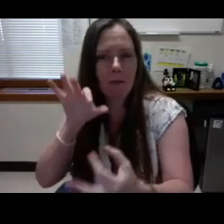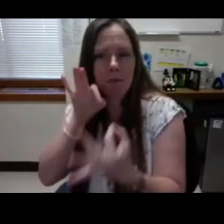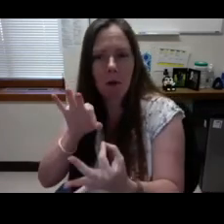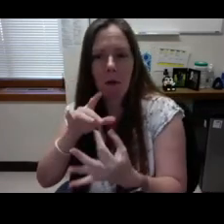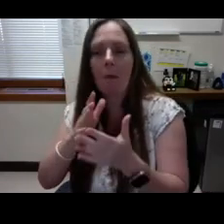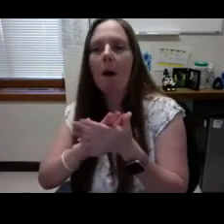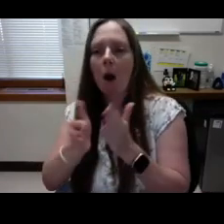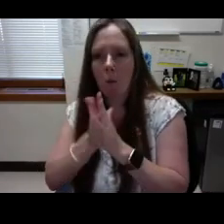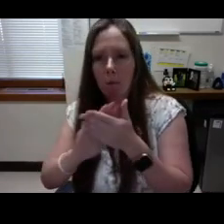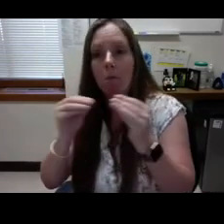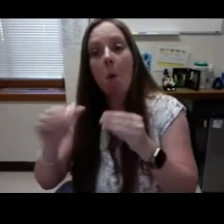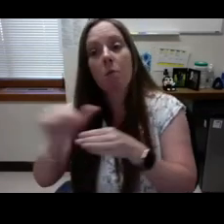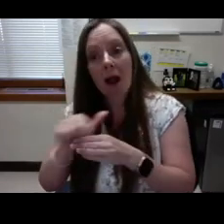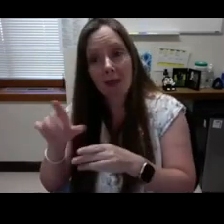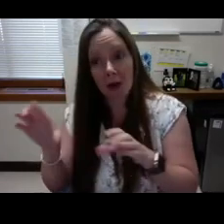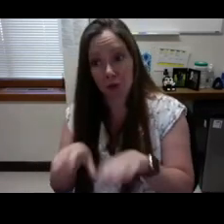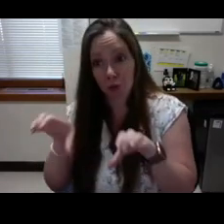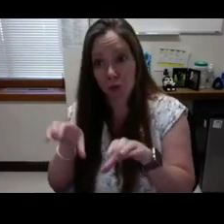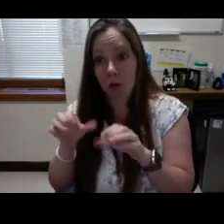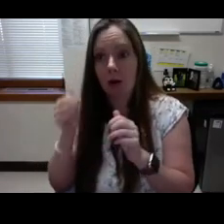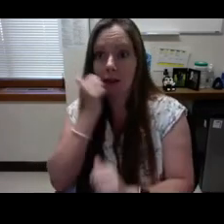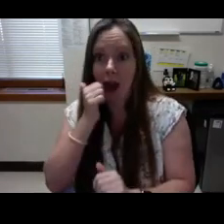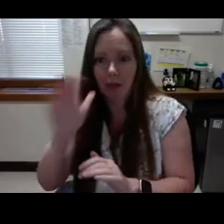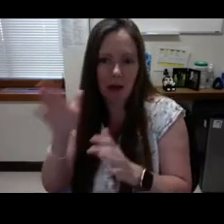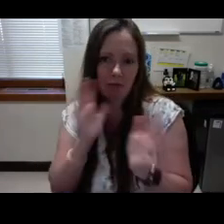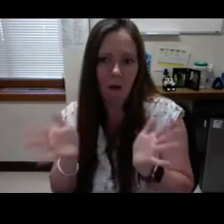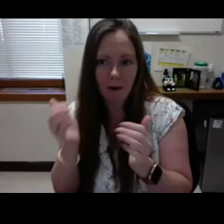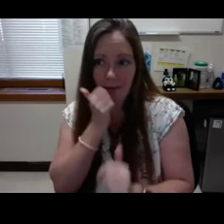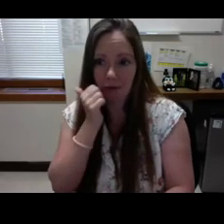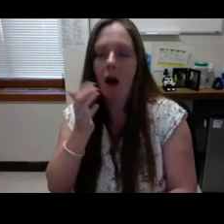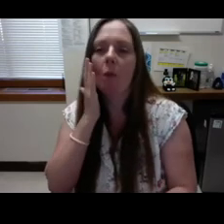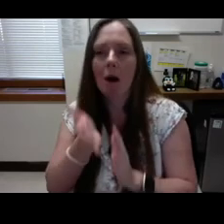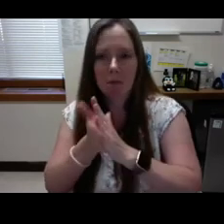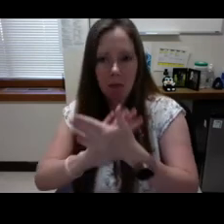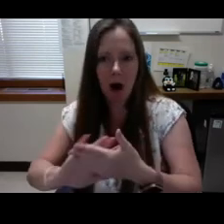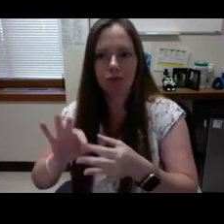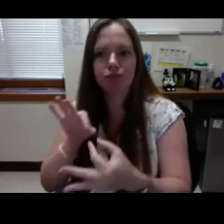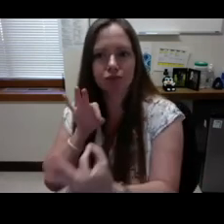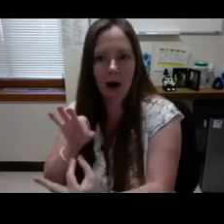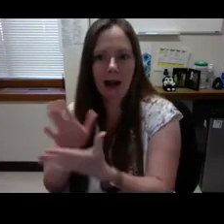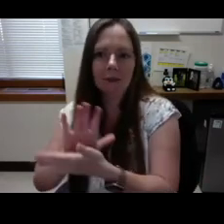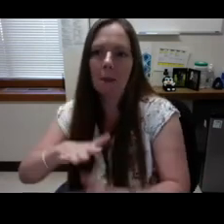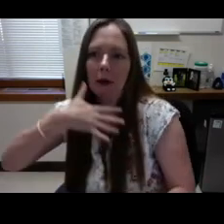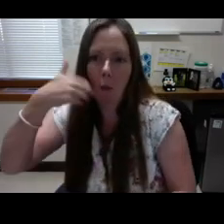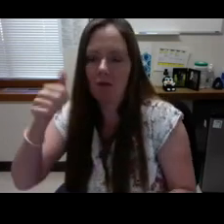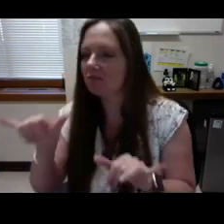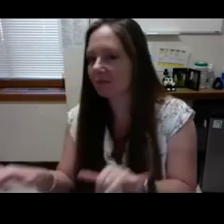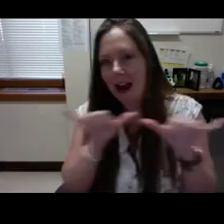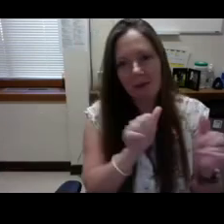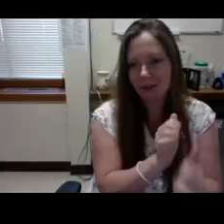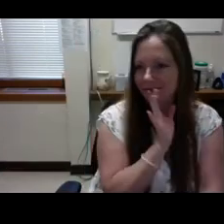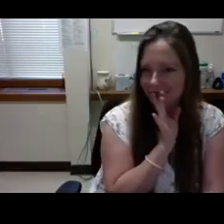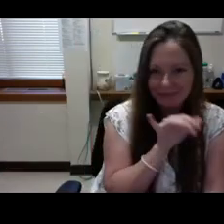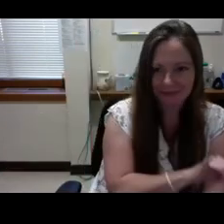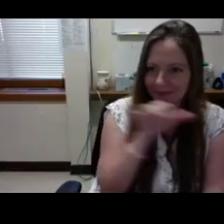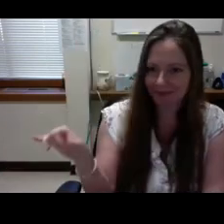get confused, like for P, they'll sign the letter K. But as they talk in their everyday conversations